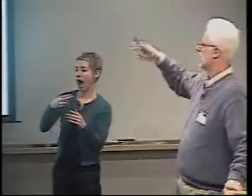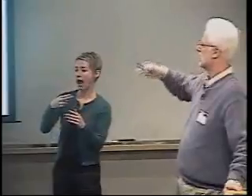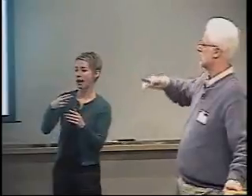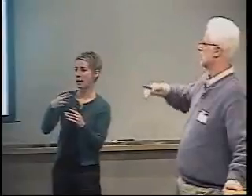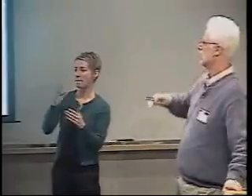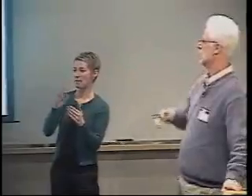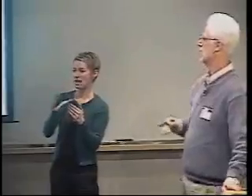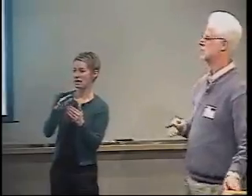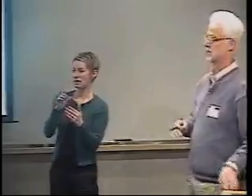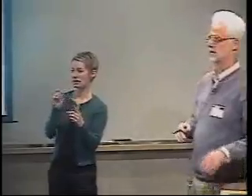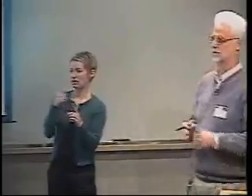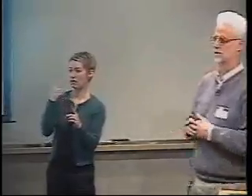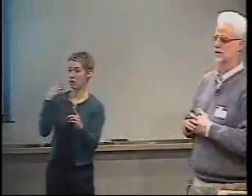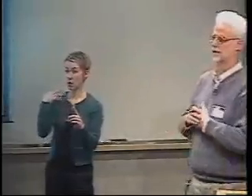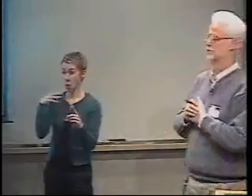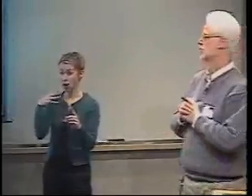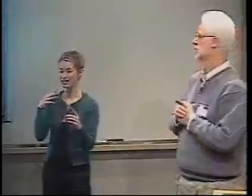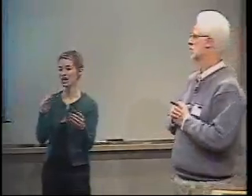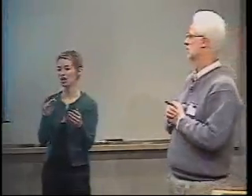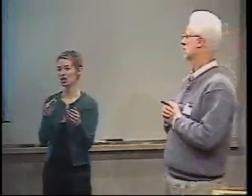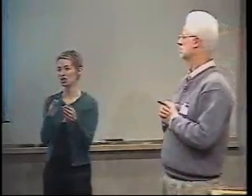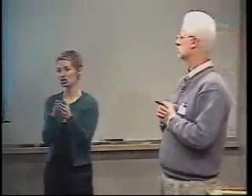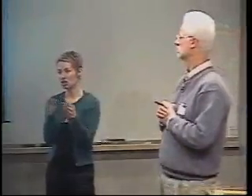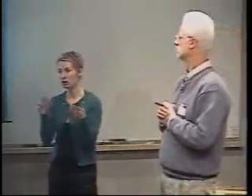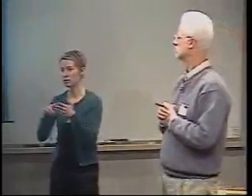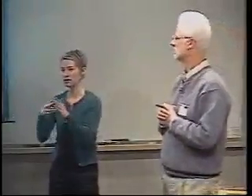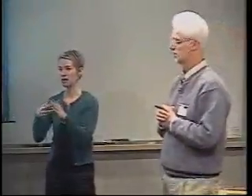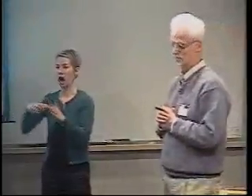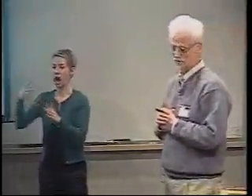the higher the average the understandability.